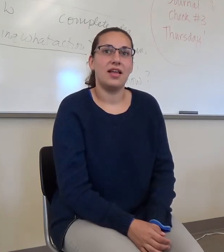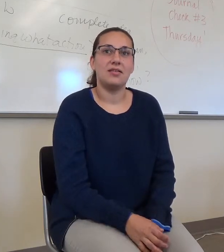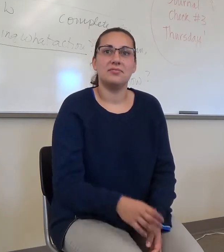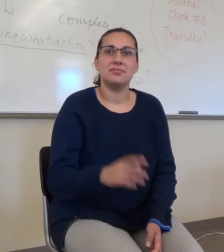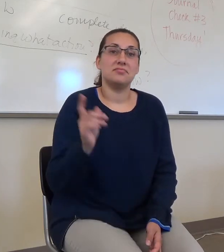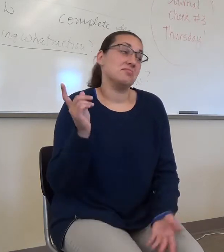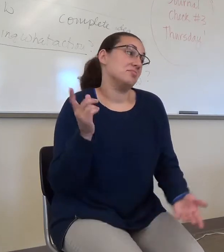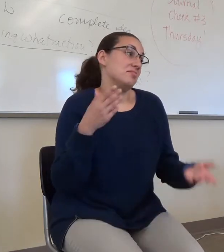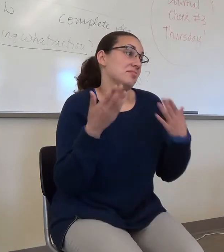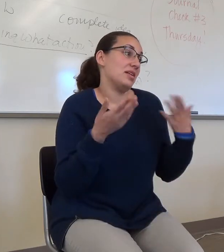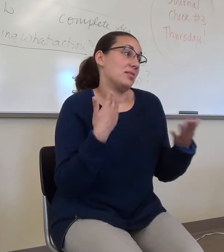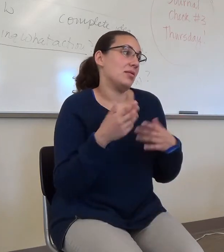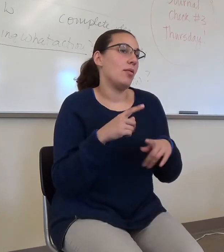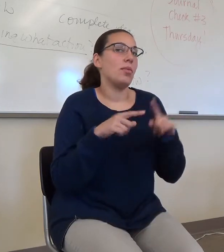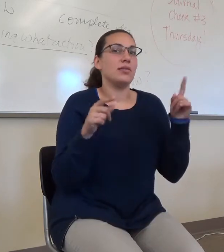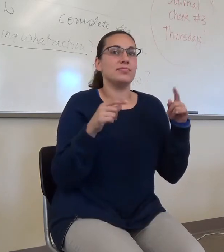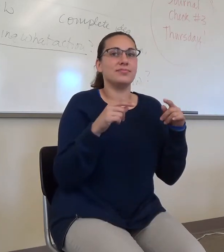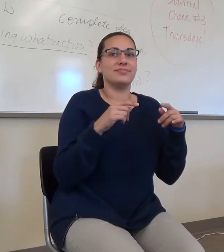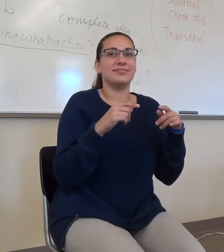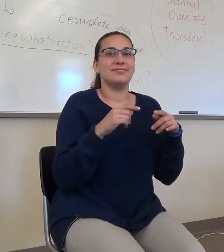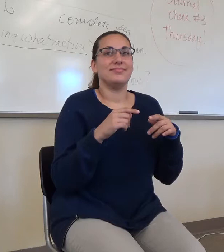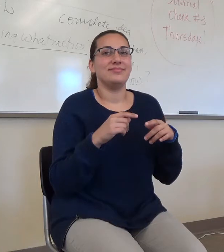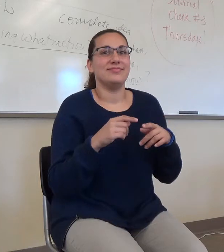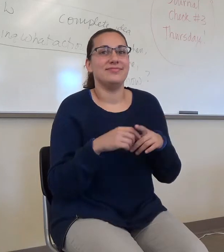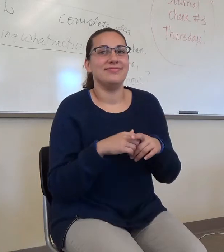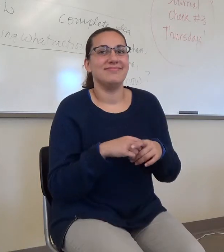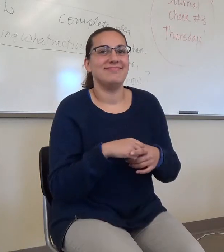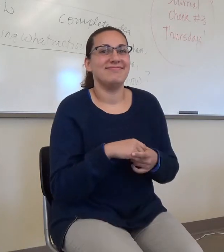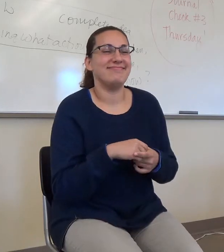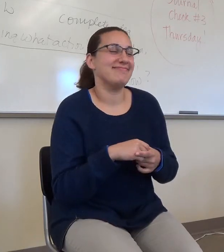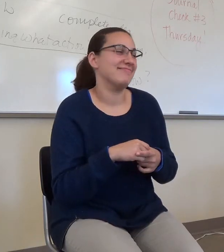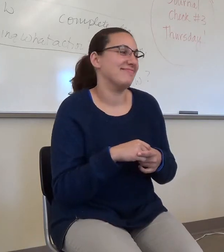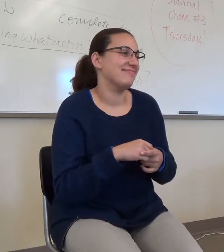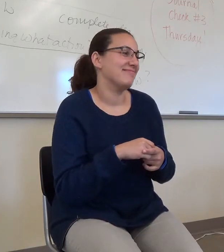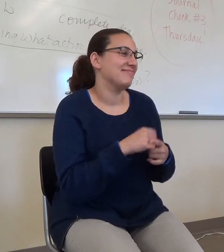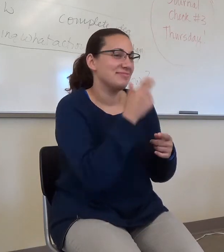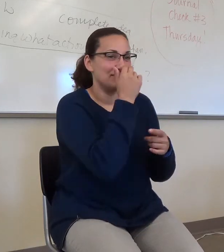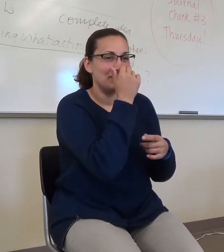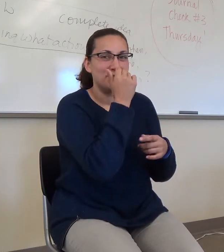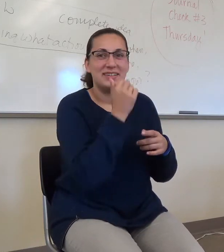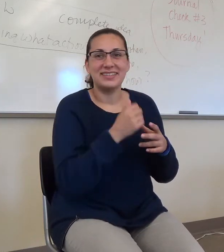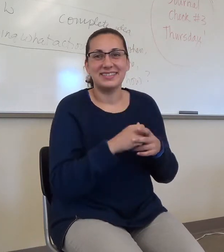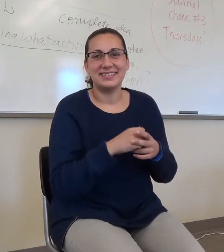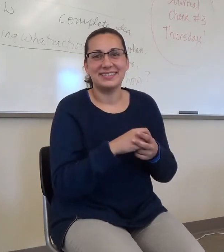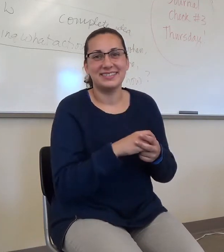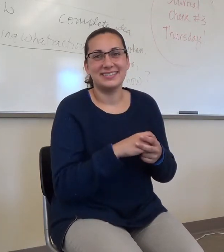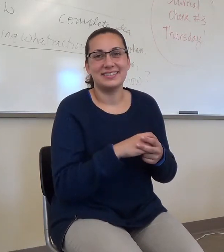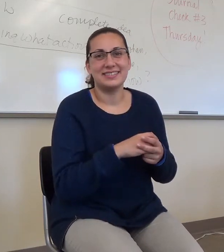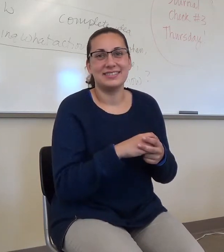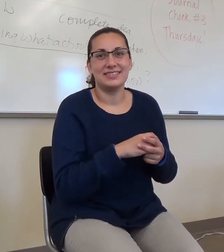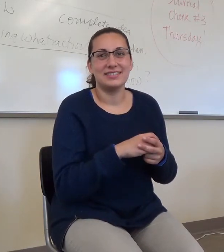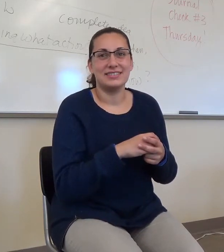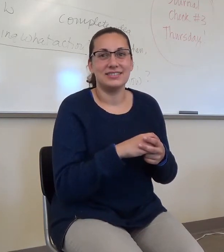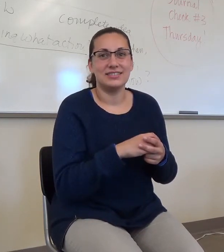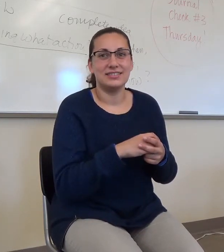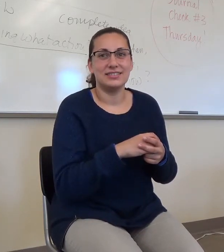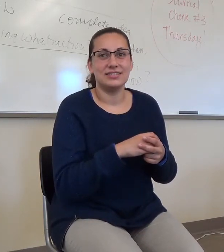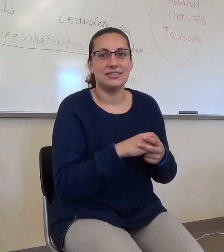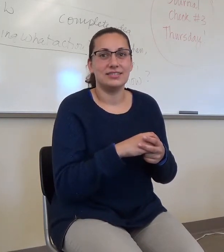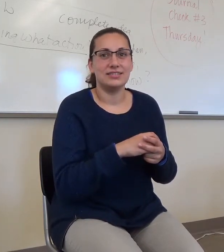again and say, I still have no idea what this says. Then apply some of these strategies. Some of them I think you're